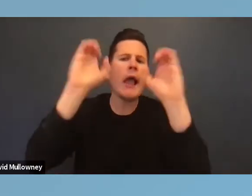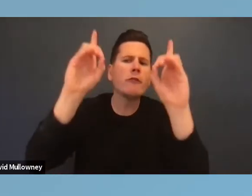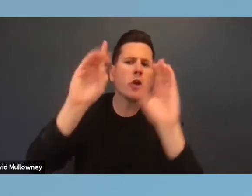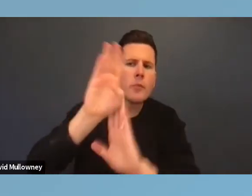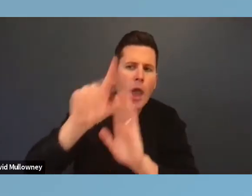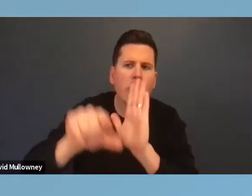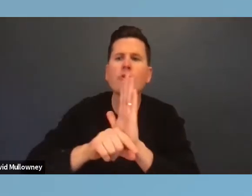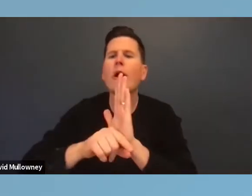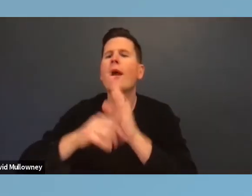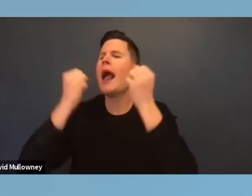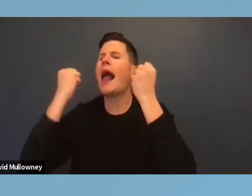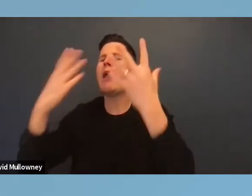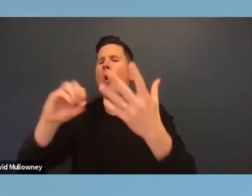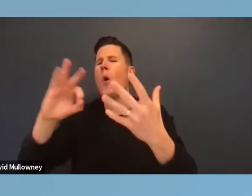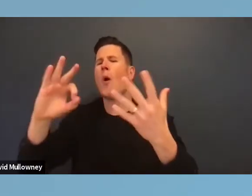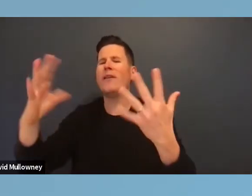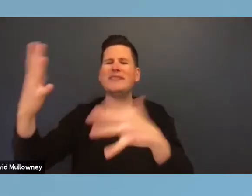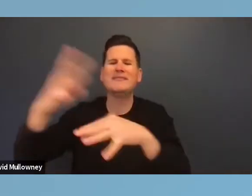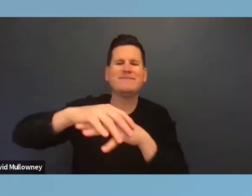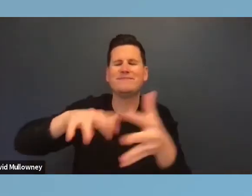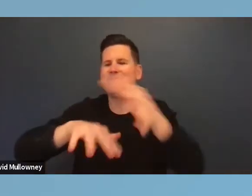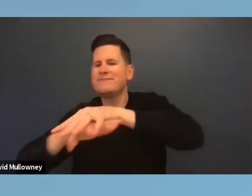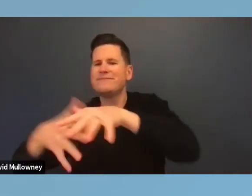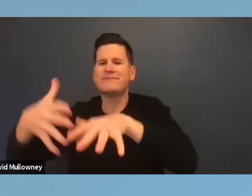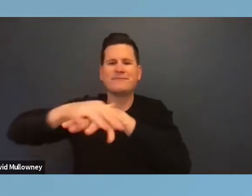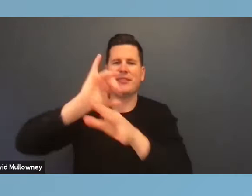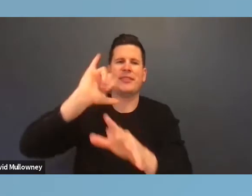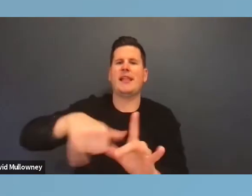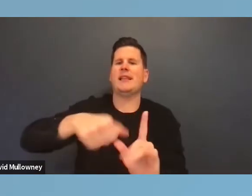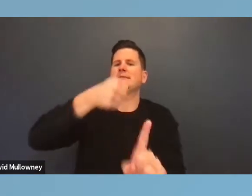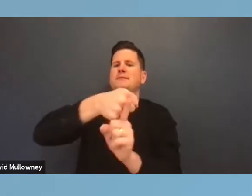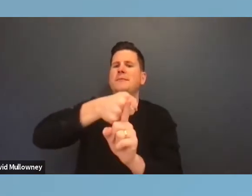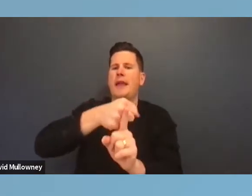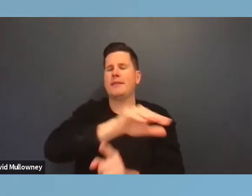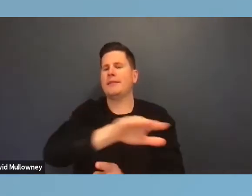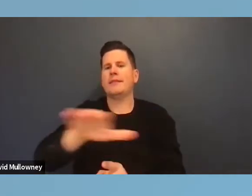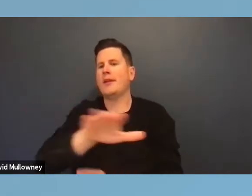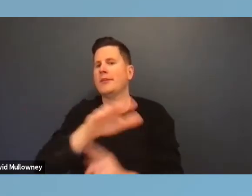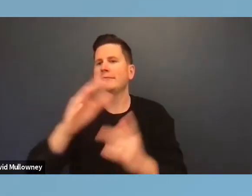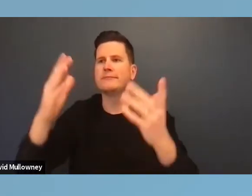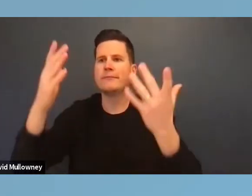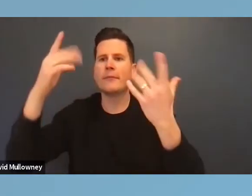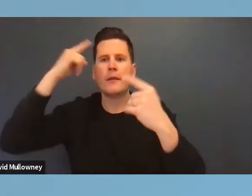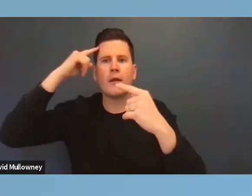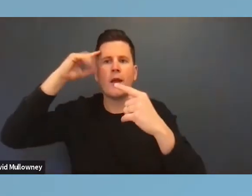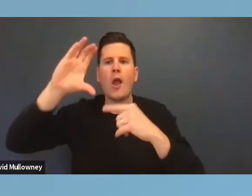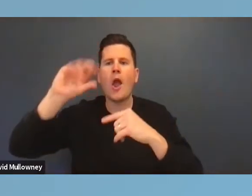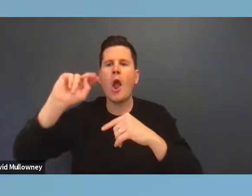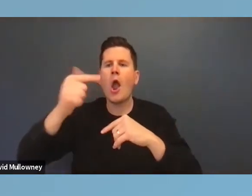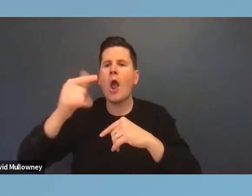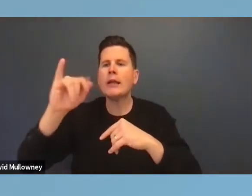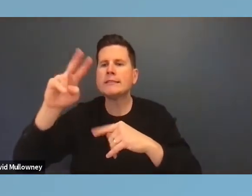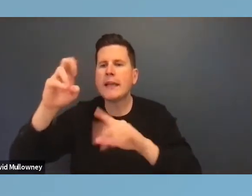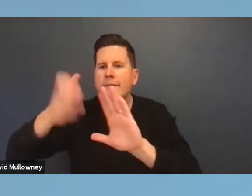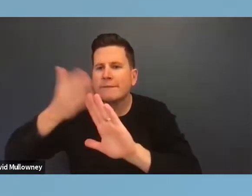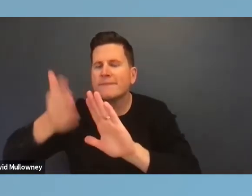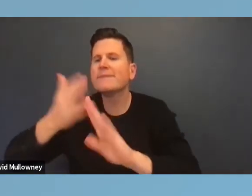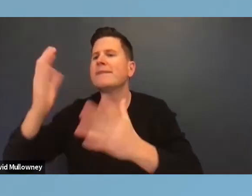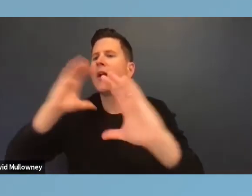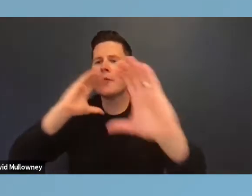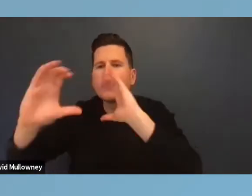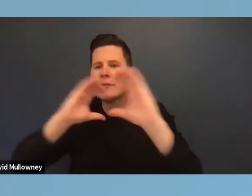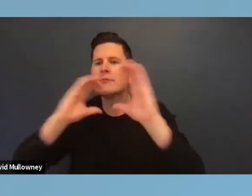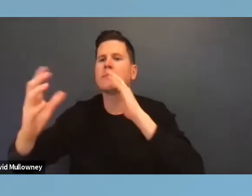growing up, their educational background. There's so many layers that impact their